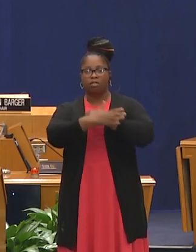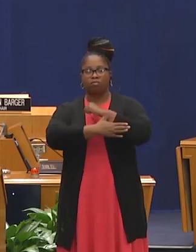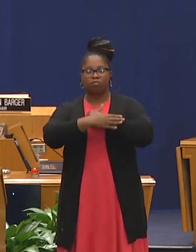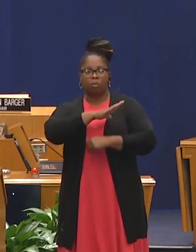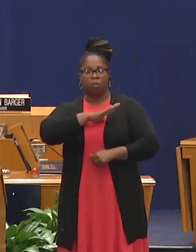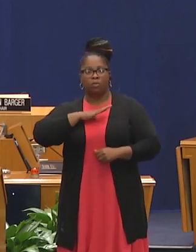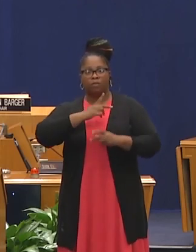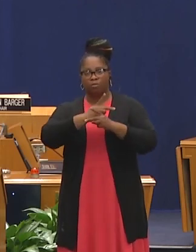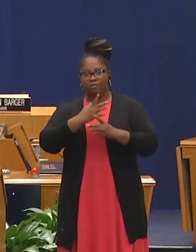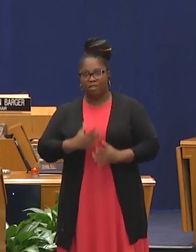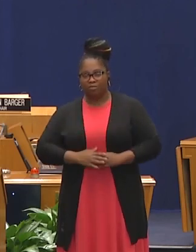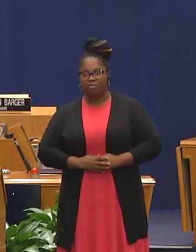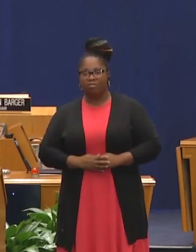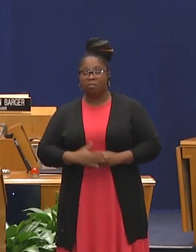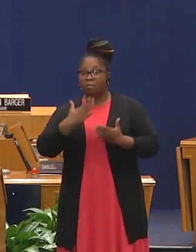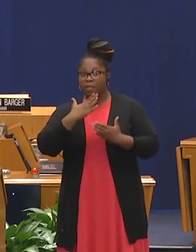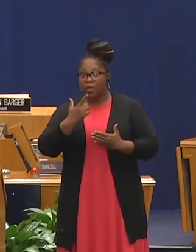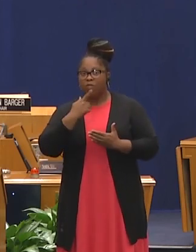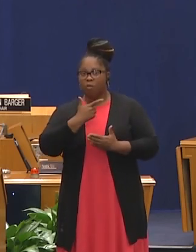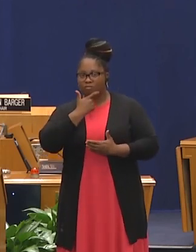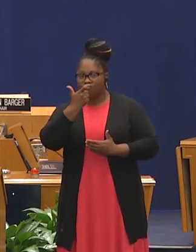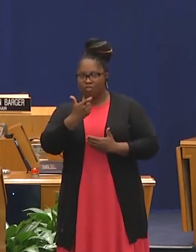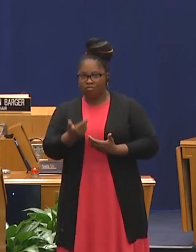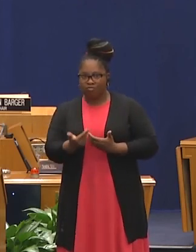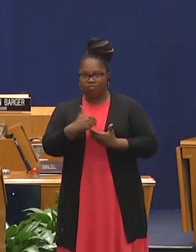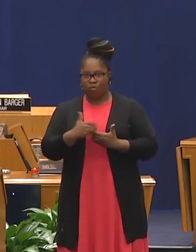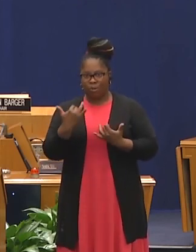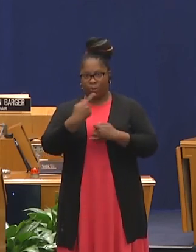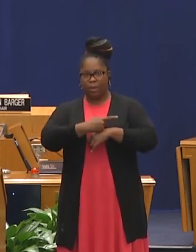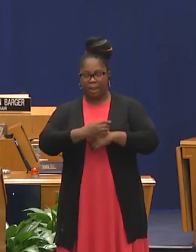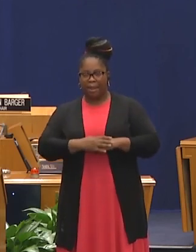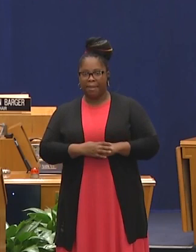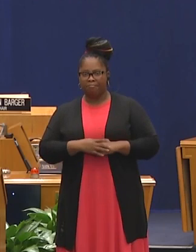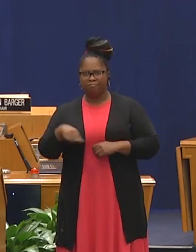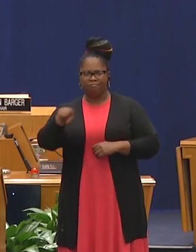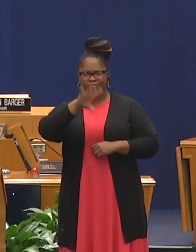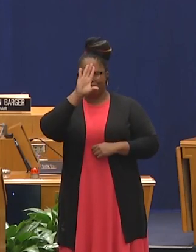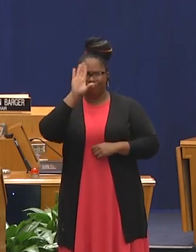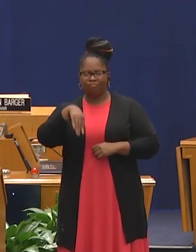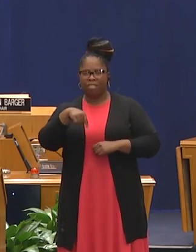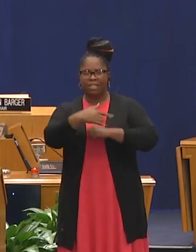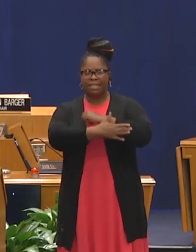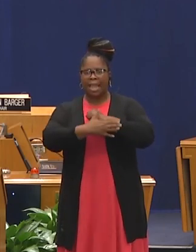Supervisors. Thank you for joining us here today. As many of you know, the county's face